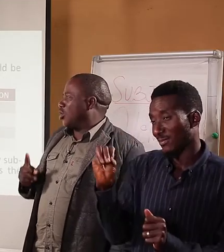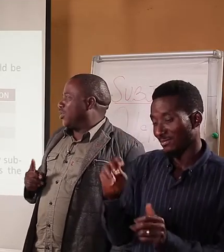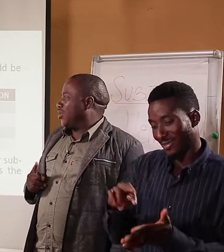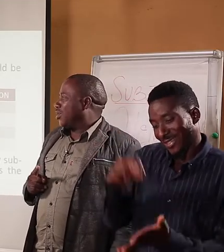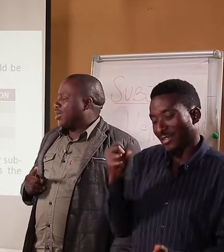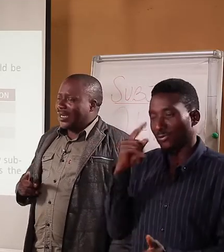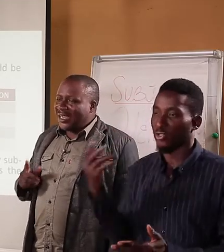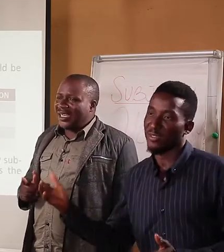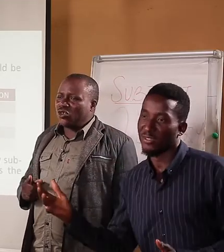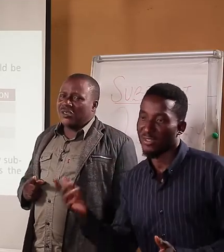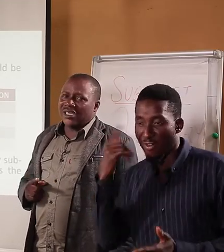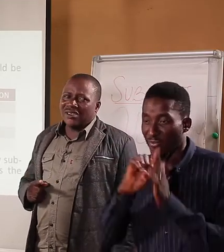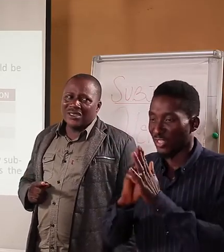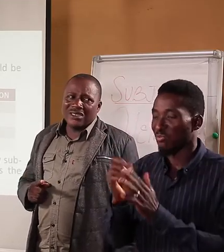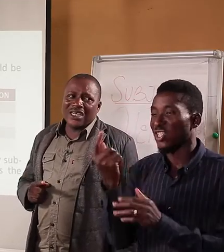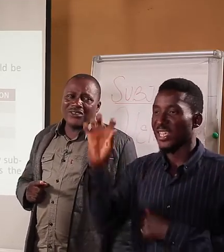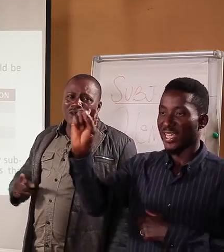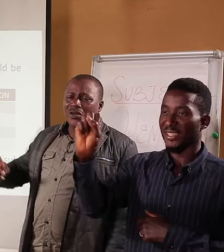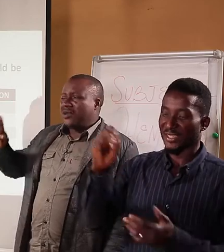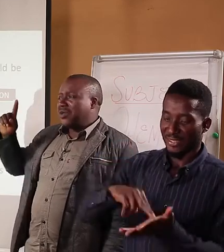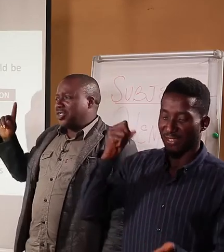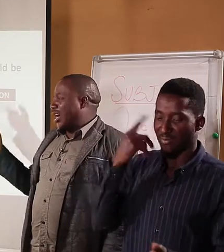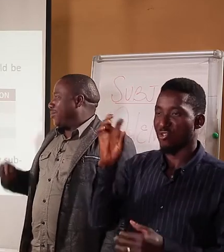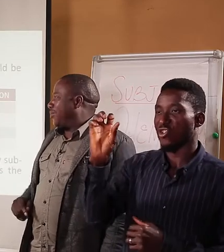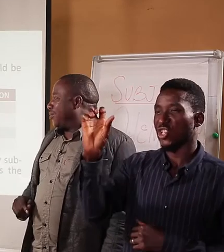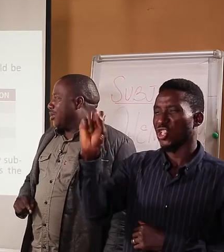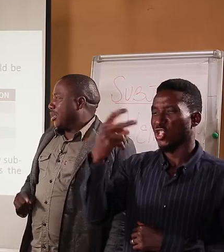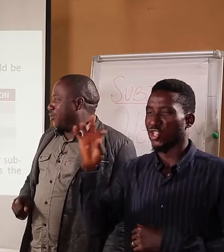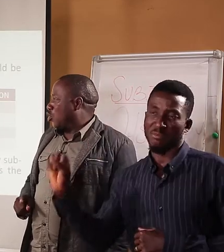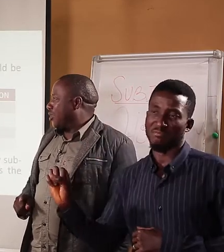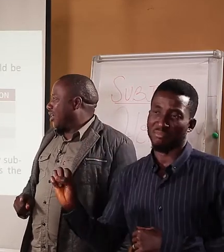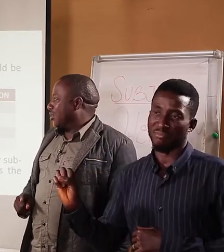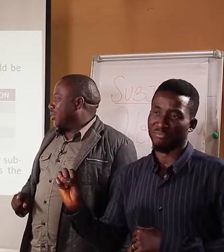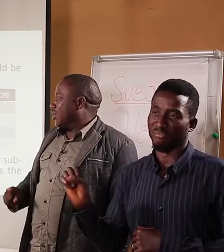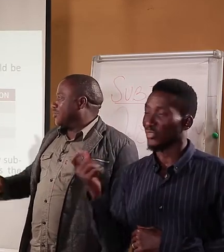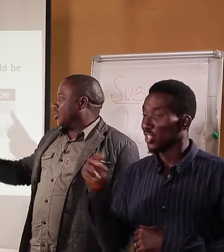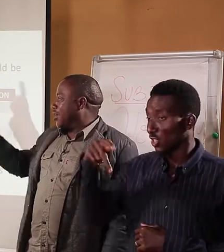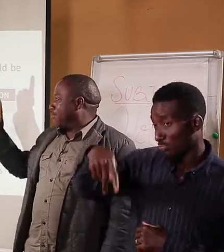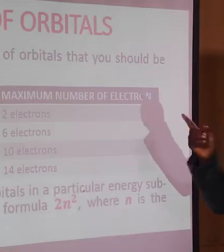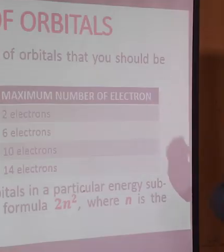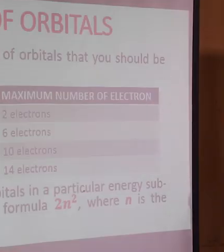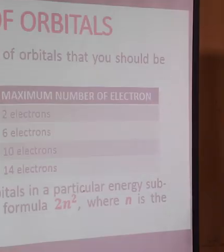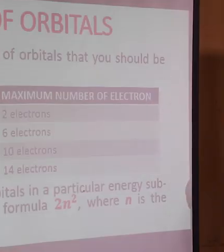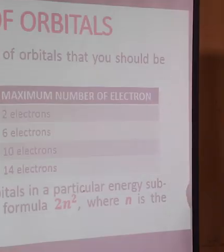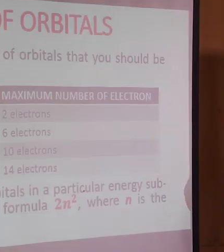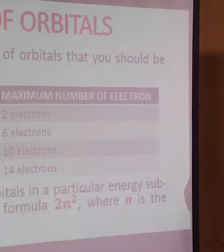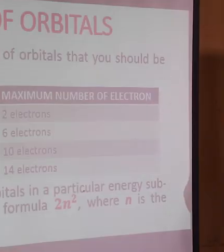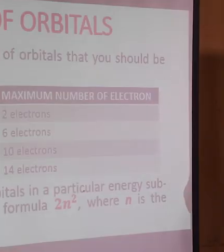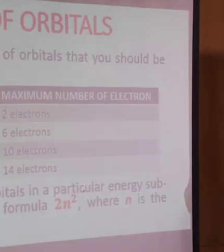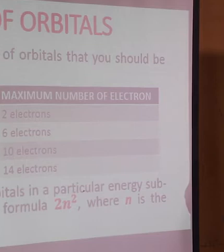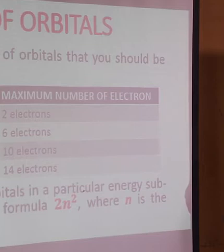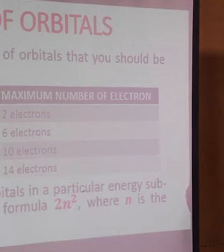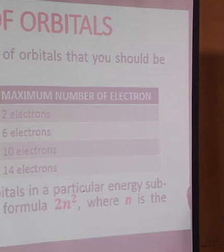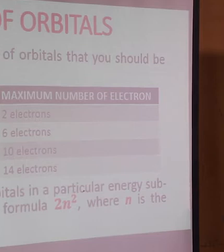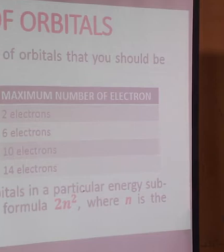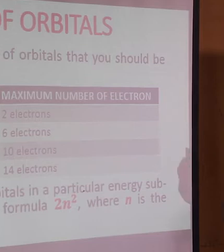stands for something. Like the s orbital stands for sharp. The p orbital represents principal. The d